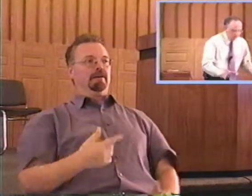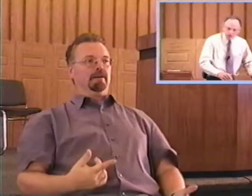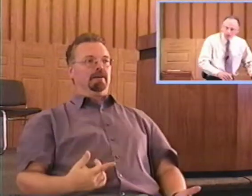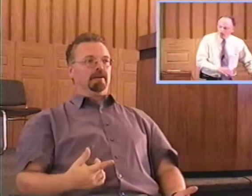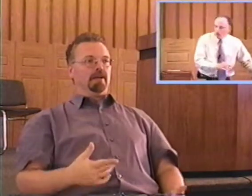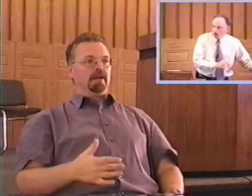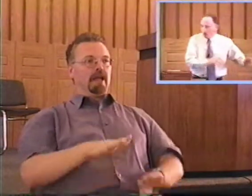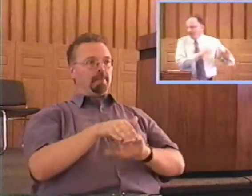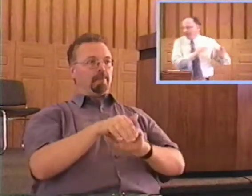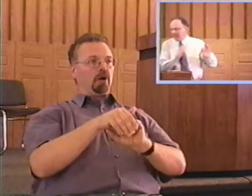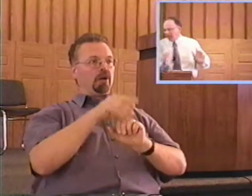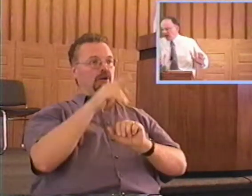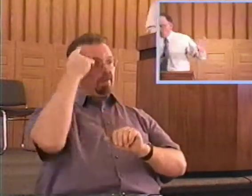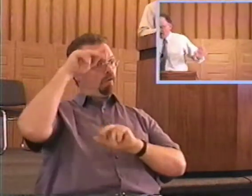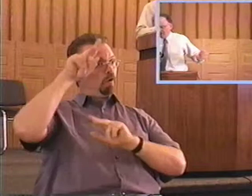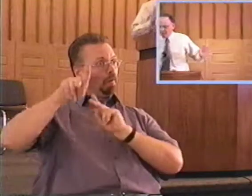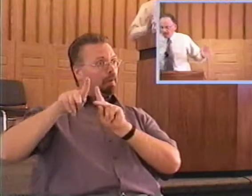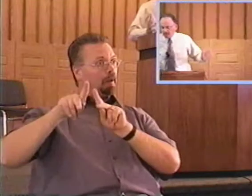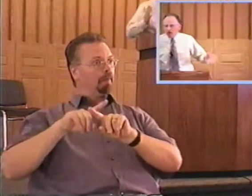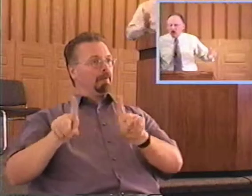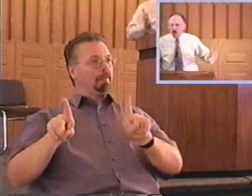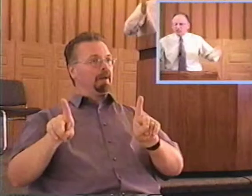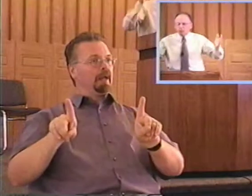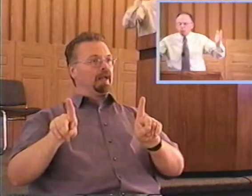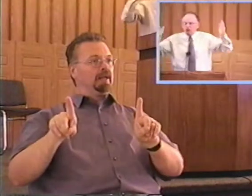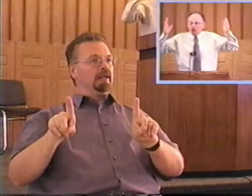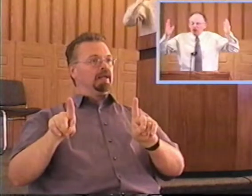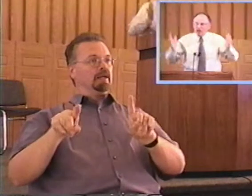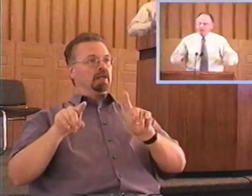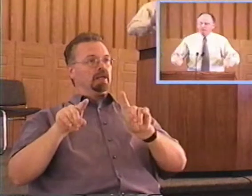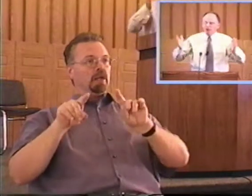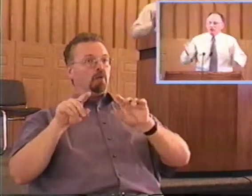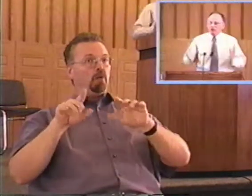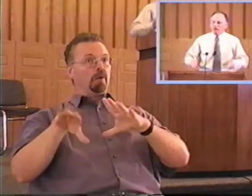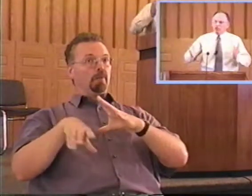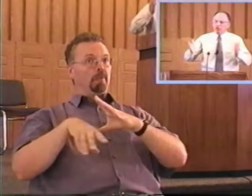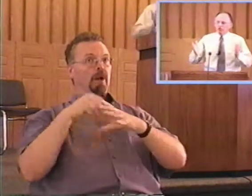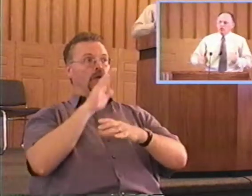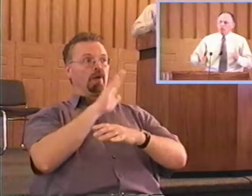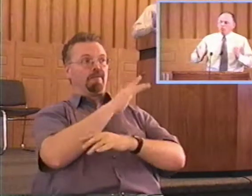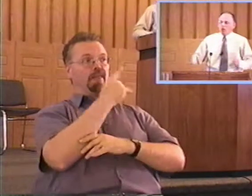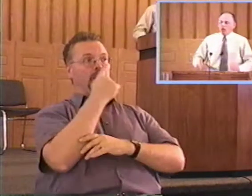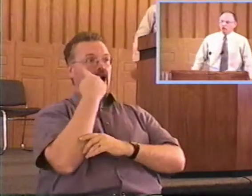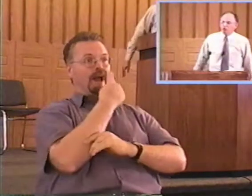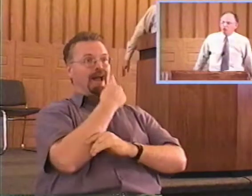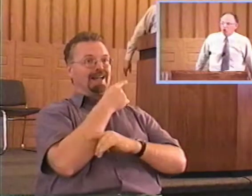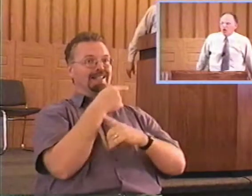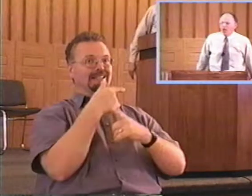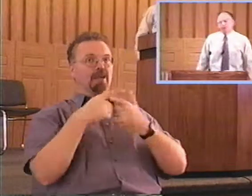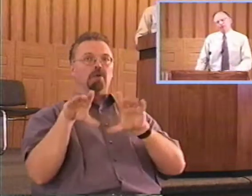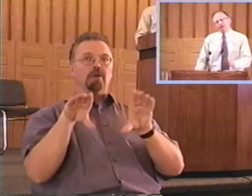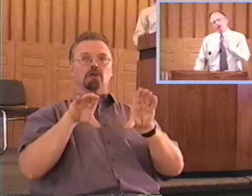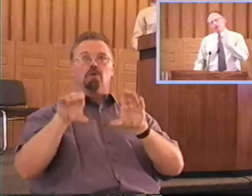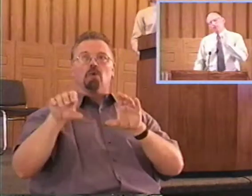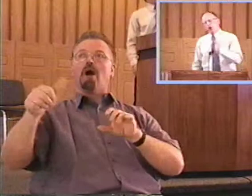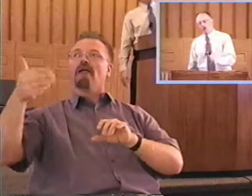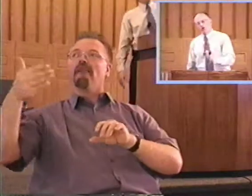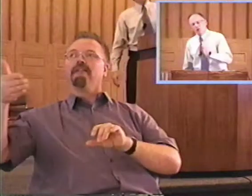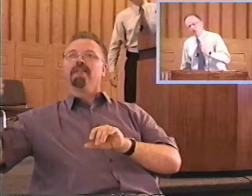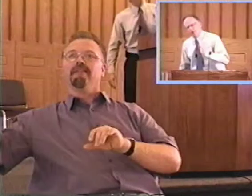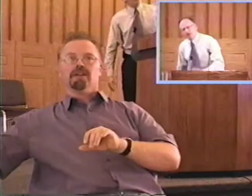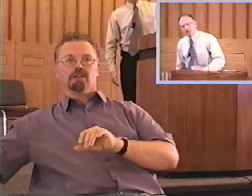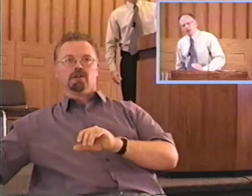before people. But when we get away from their eyes, we do everything that we want to do. But for